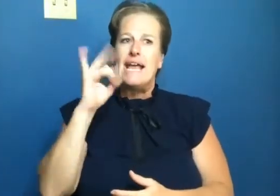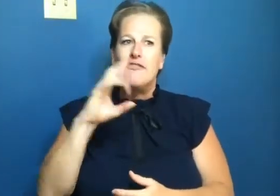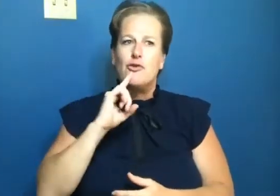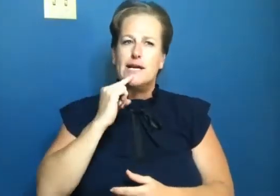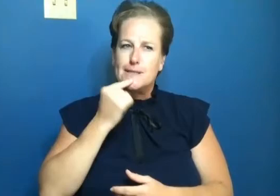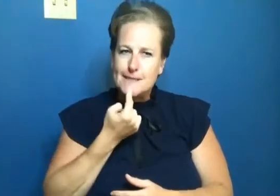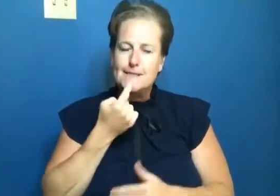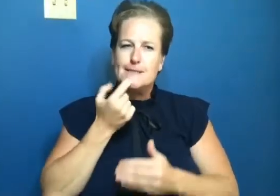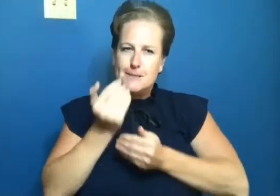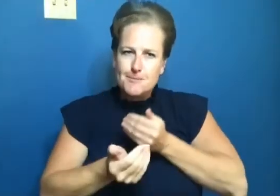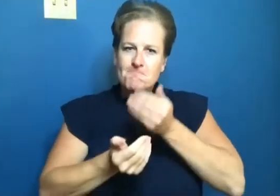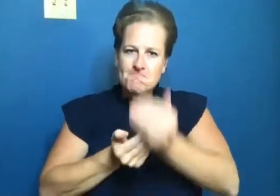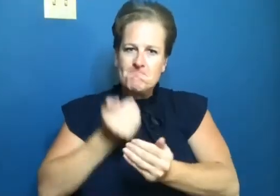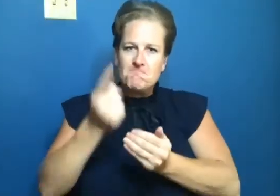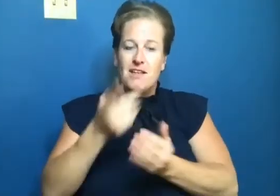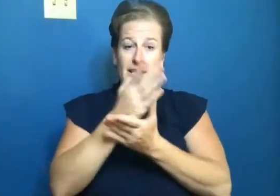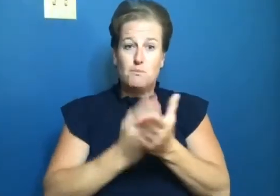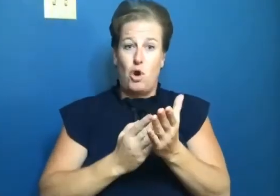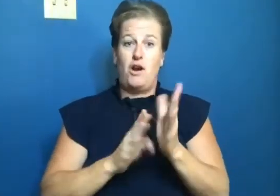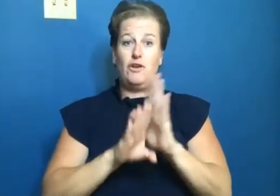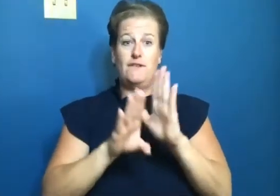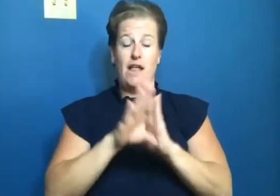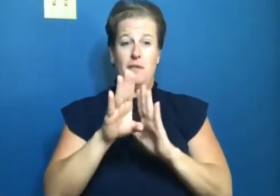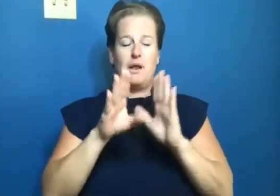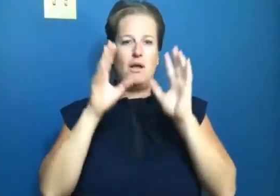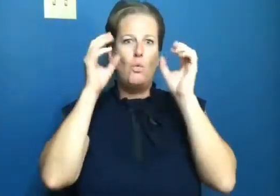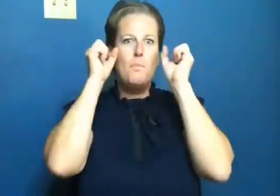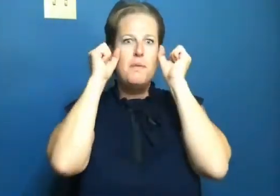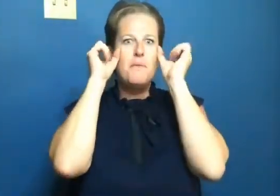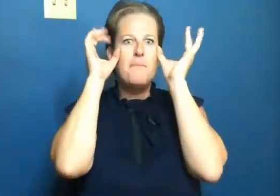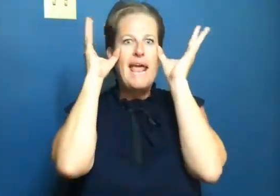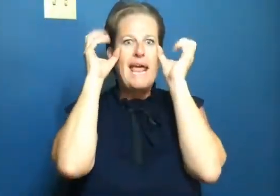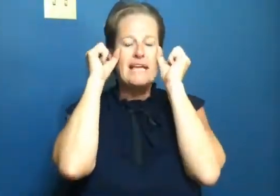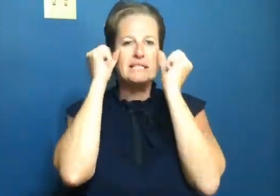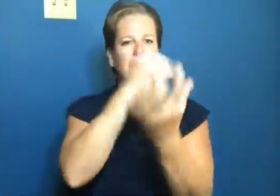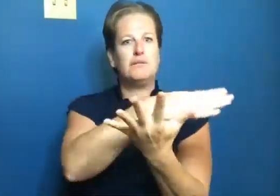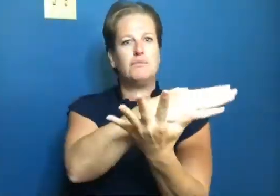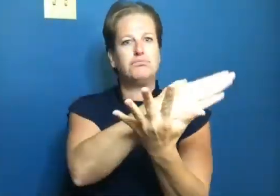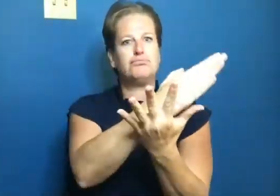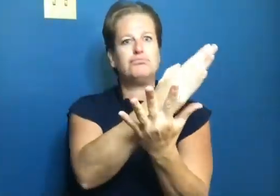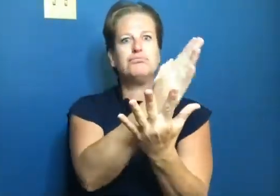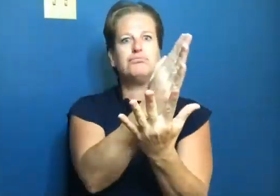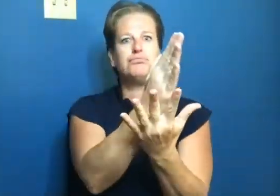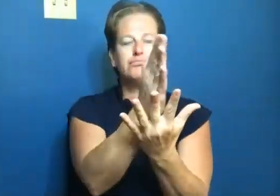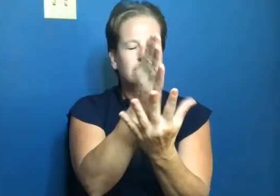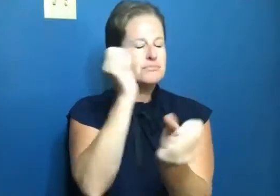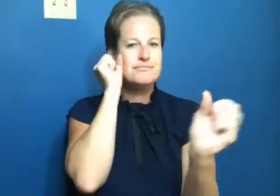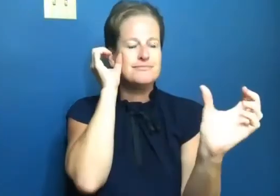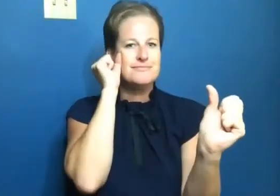phase of our development, we will be amazed before we are halfway through. We are going to know a new